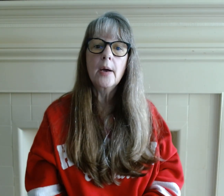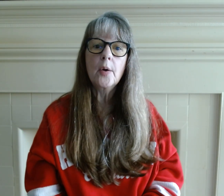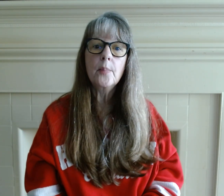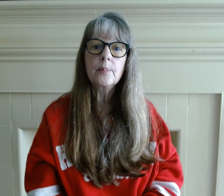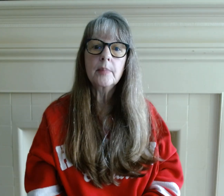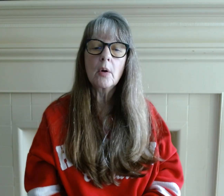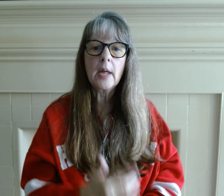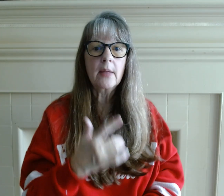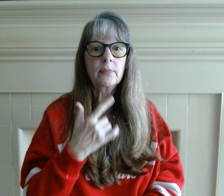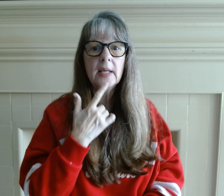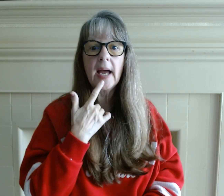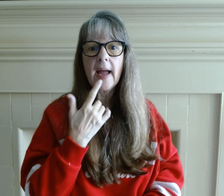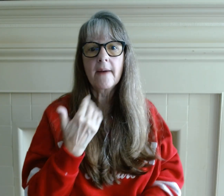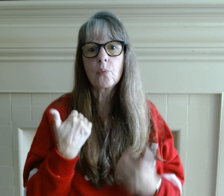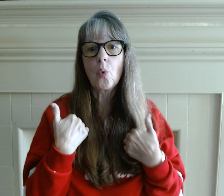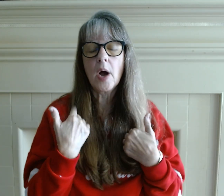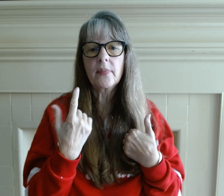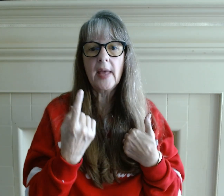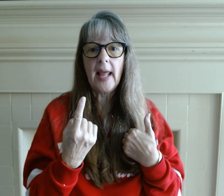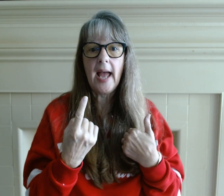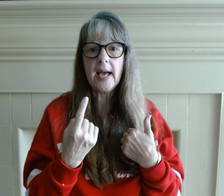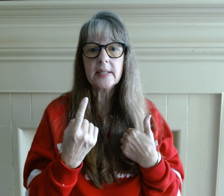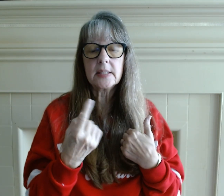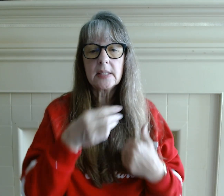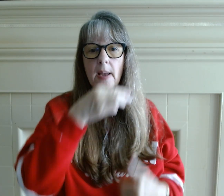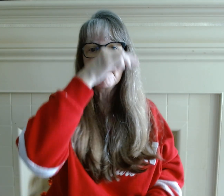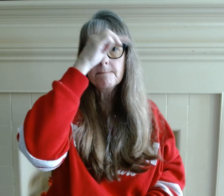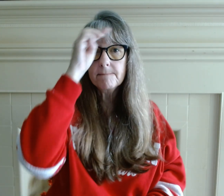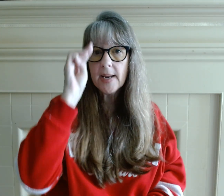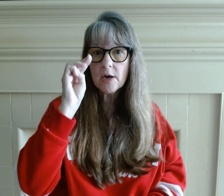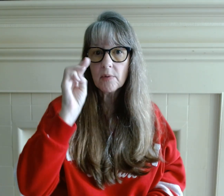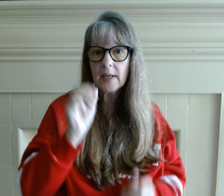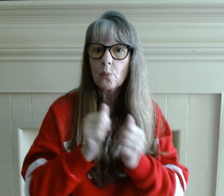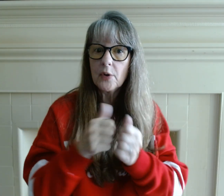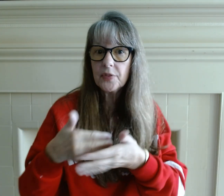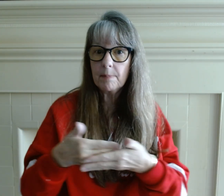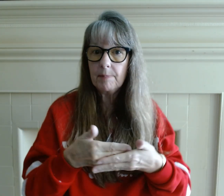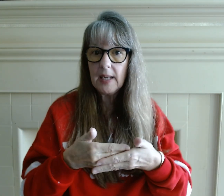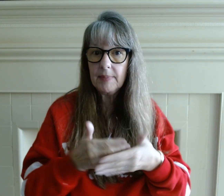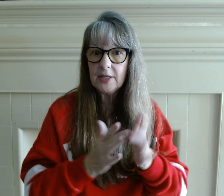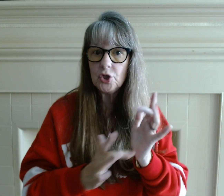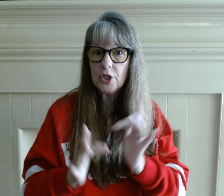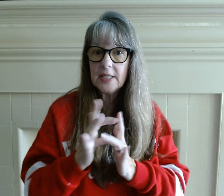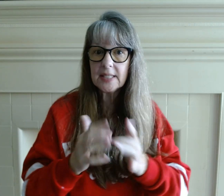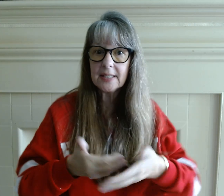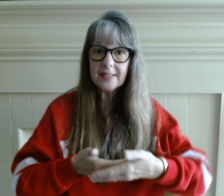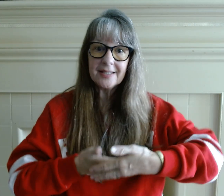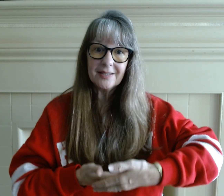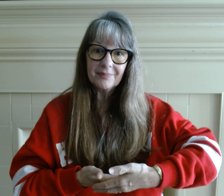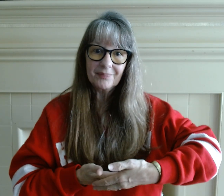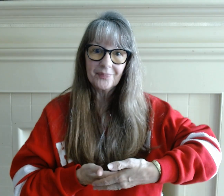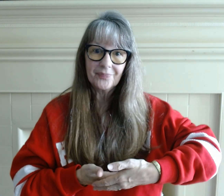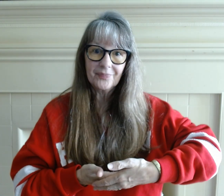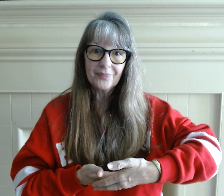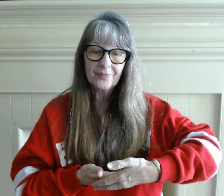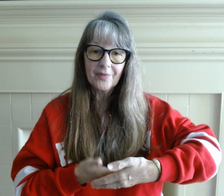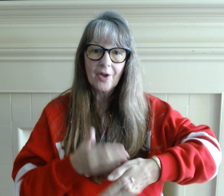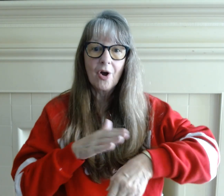And then I have one that has Mary with the baby Jesus on